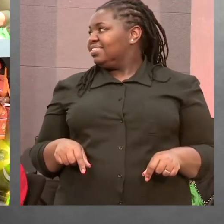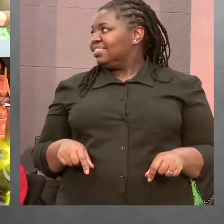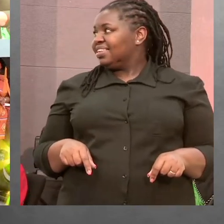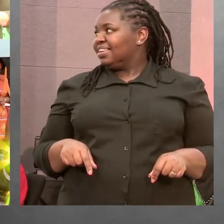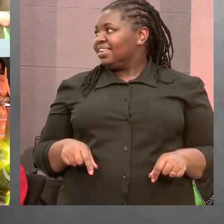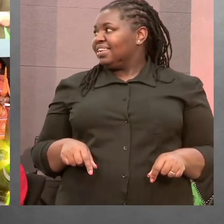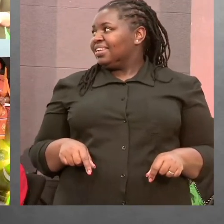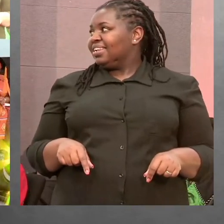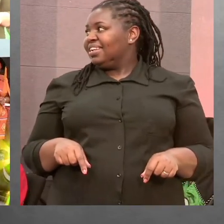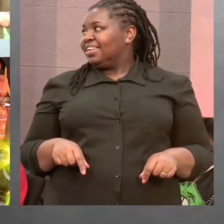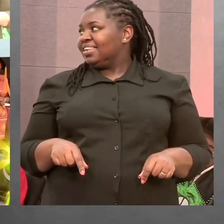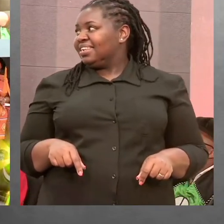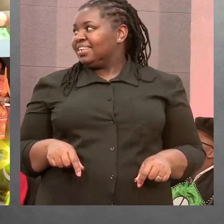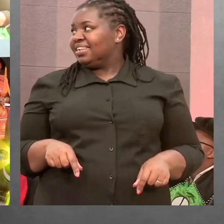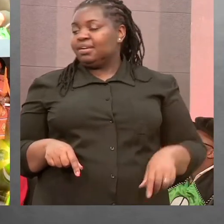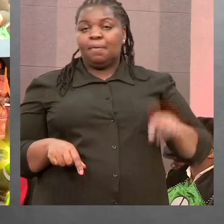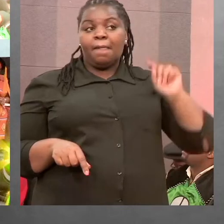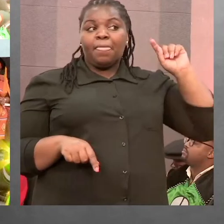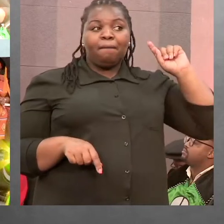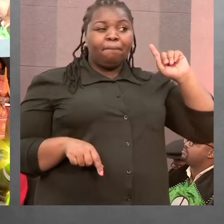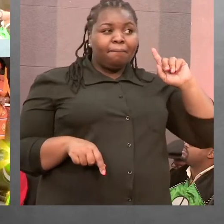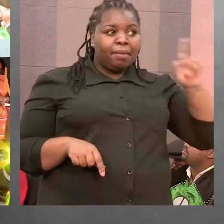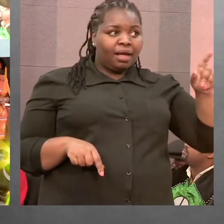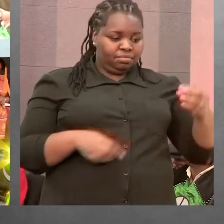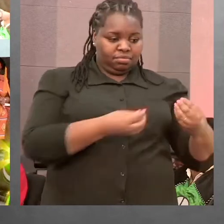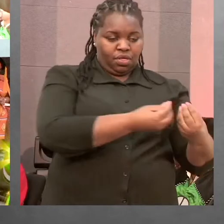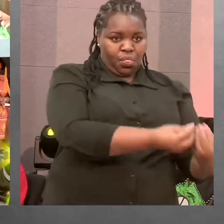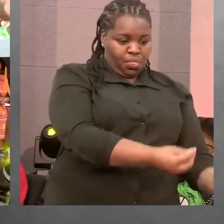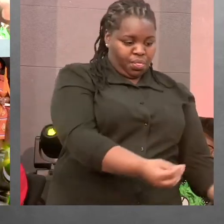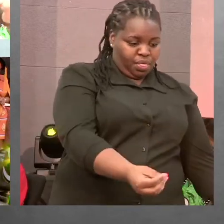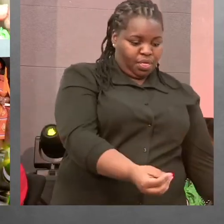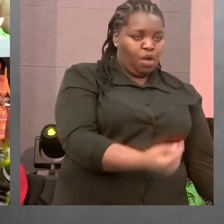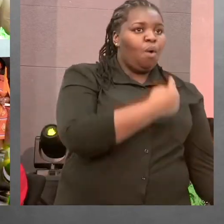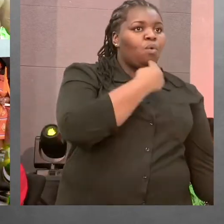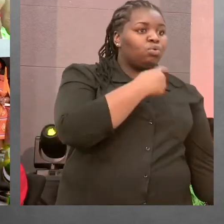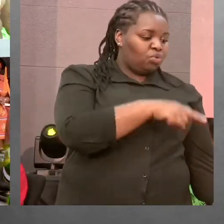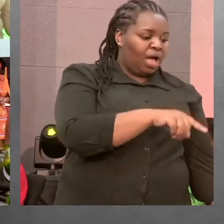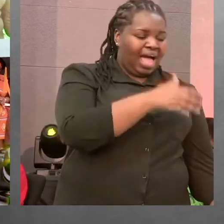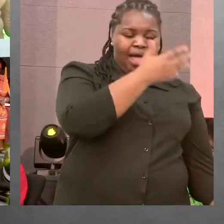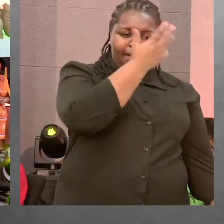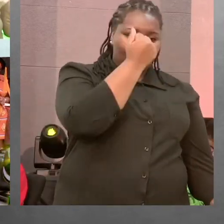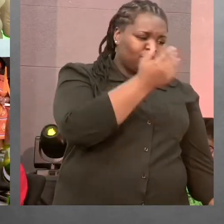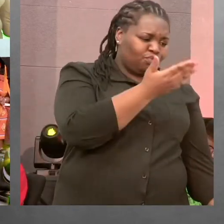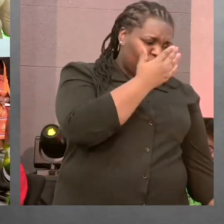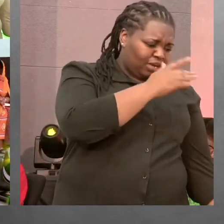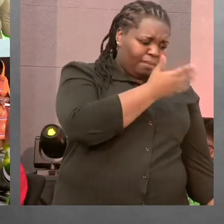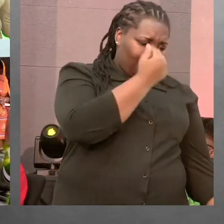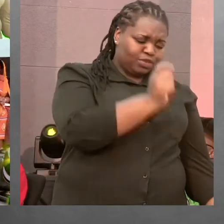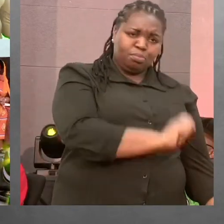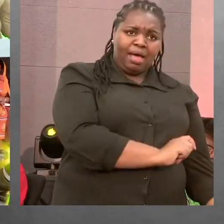Pa kwi foundation phase kuthi asiproduce abantu abangakwazi ukufunda nobhala.